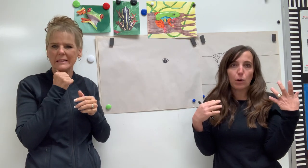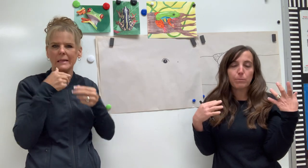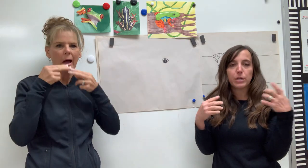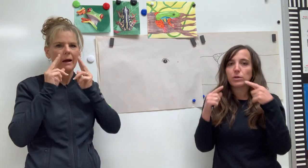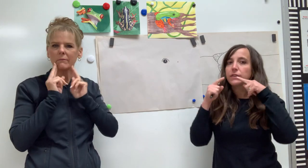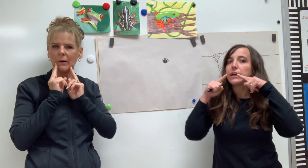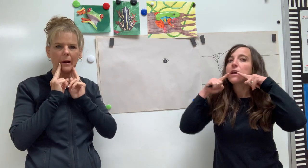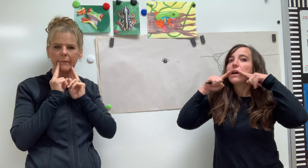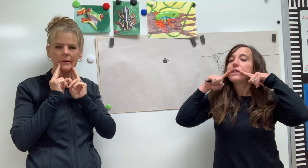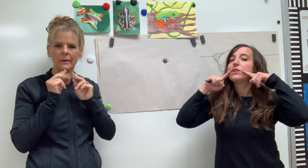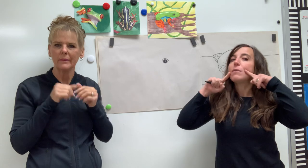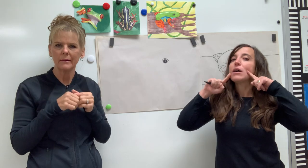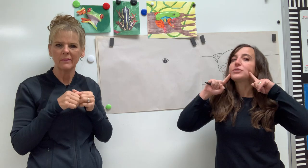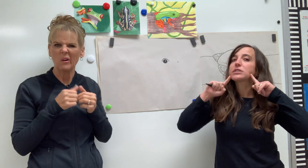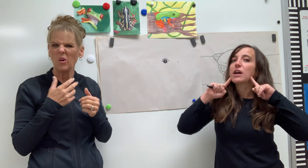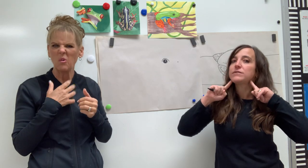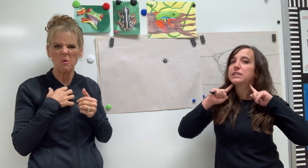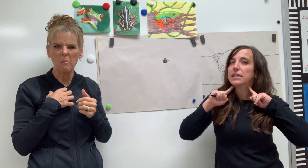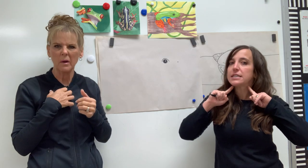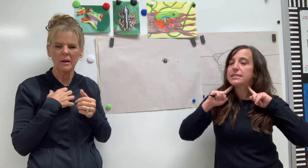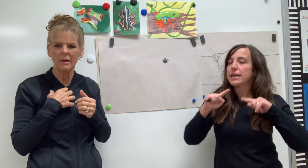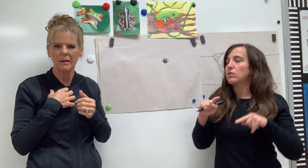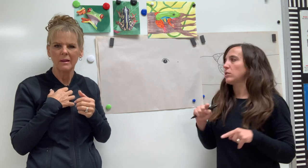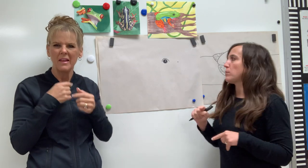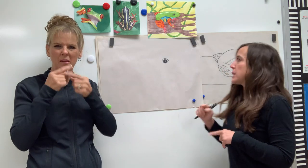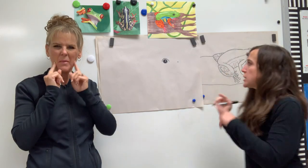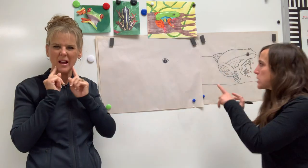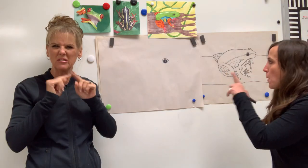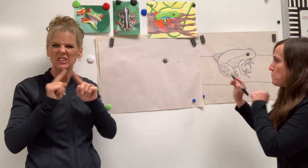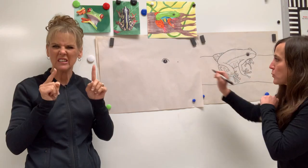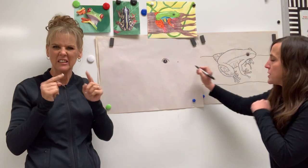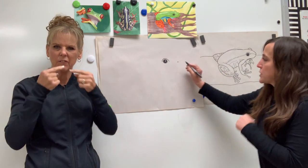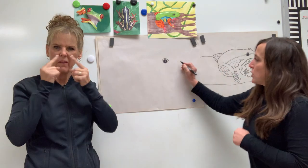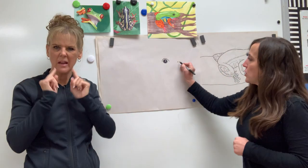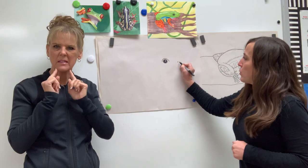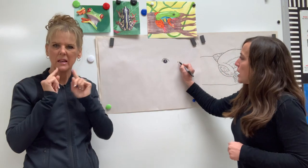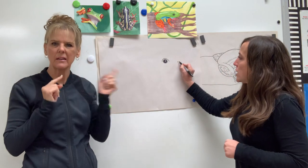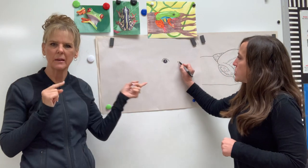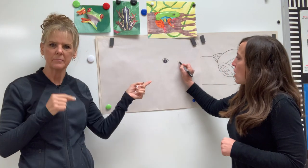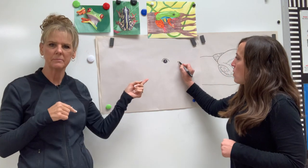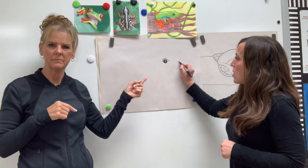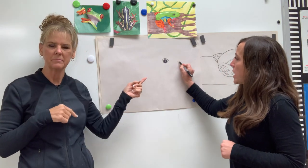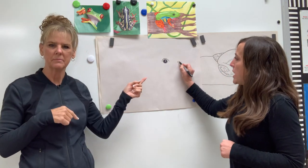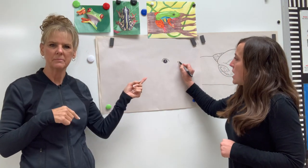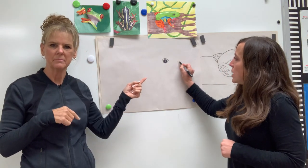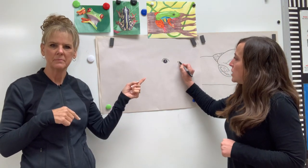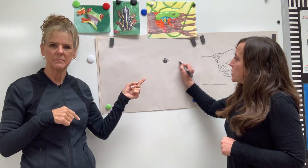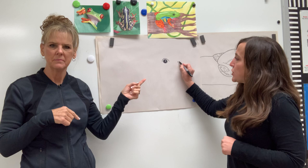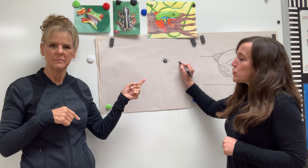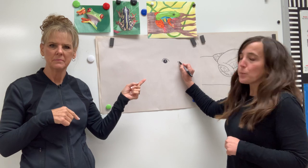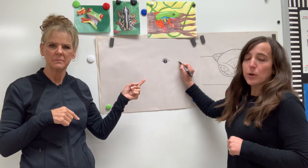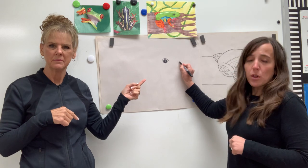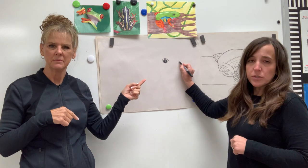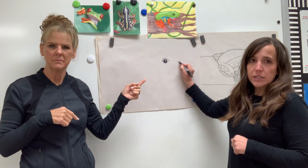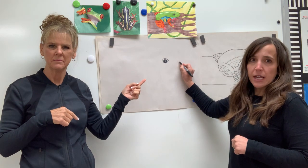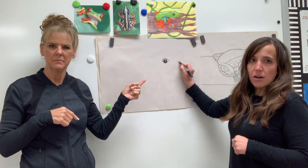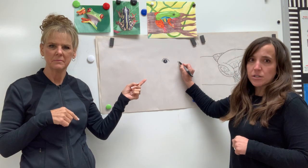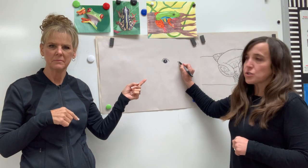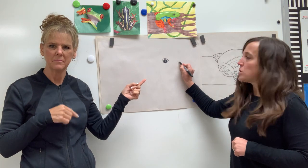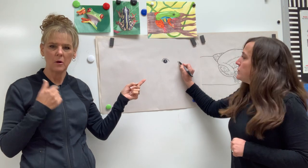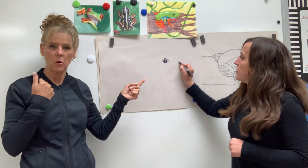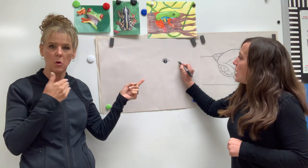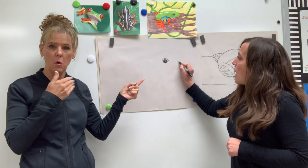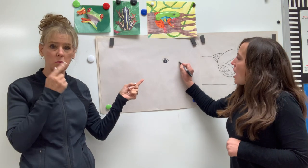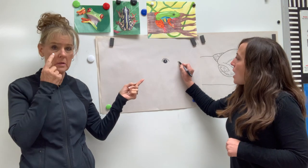frowning, he's not grumpy or anything. Their mouths just kind of slant down a little bit. So it's gonna look weird, don't worry. Super close to